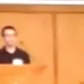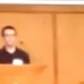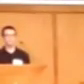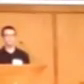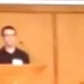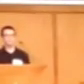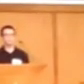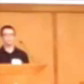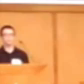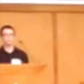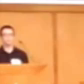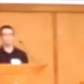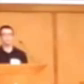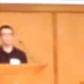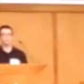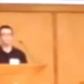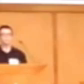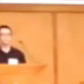in my